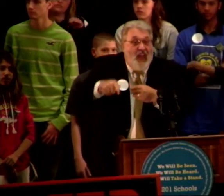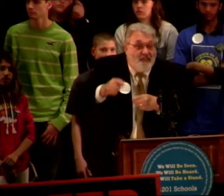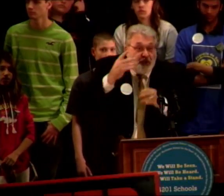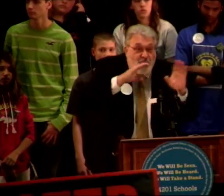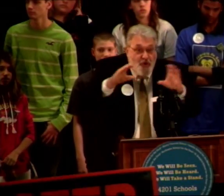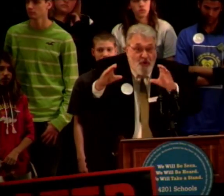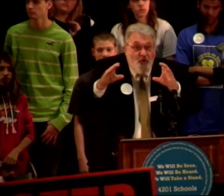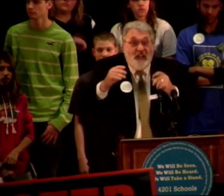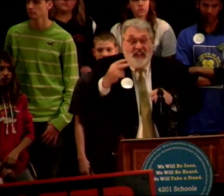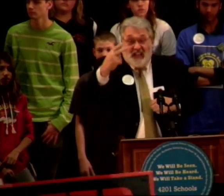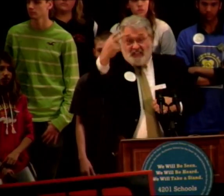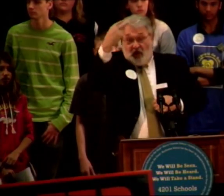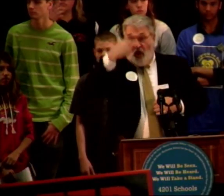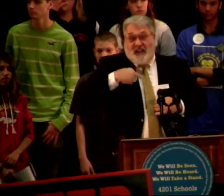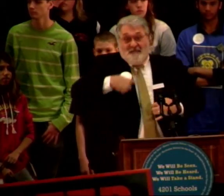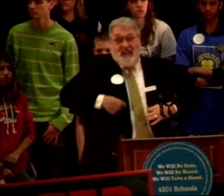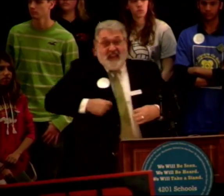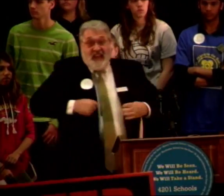all you have to do is look at